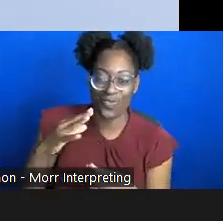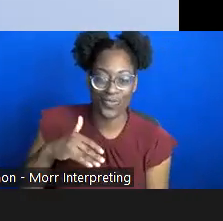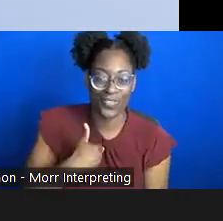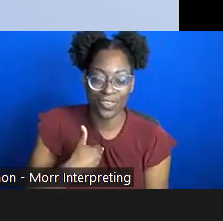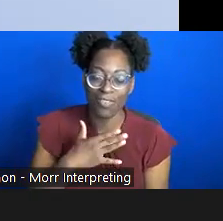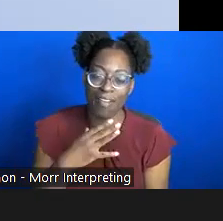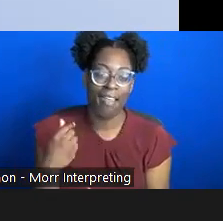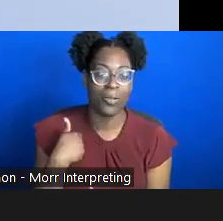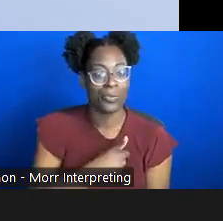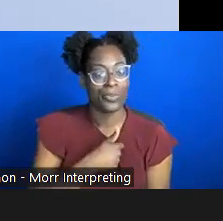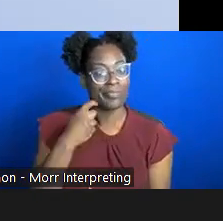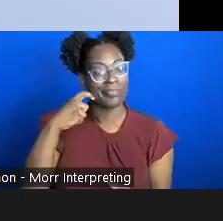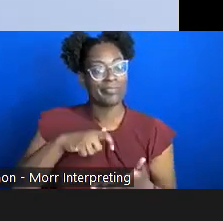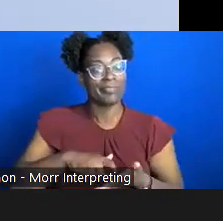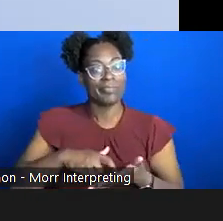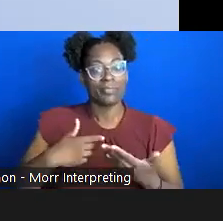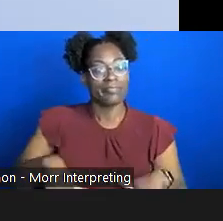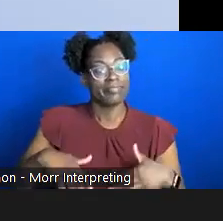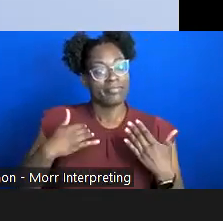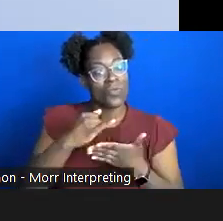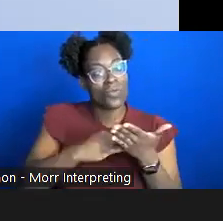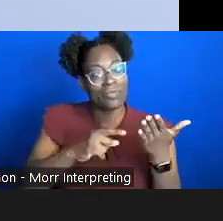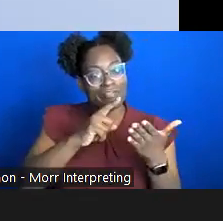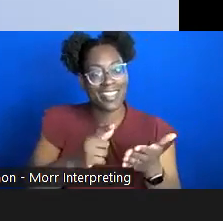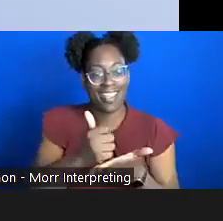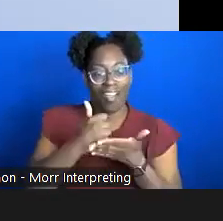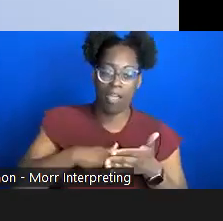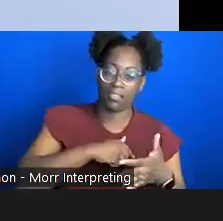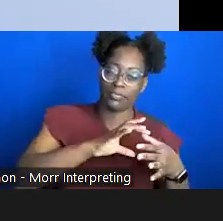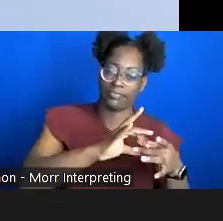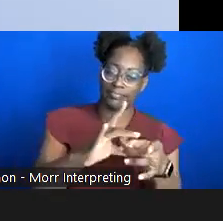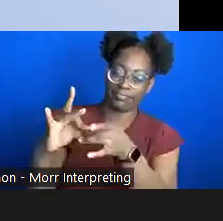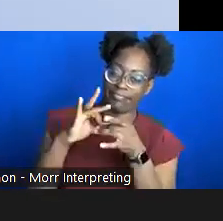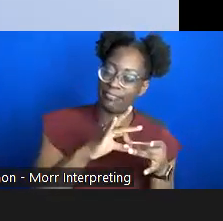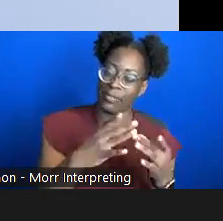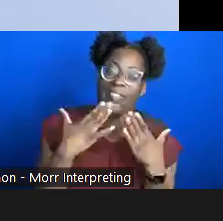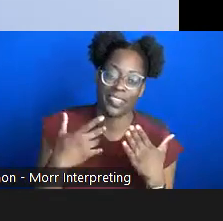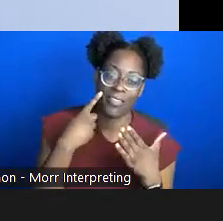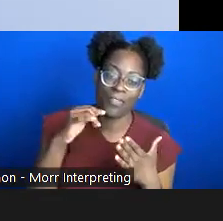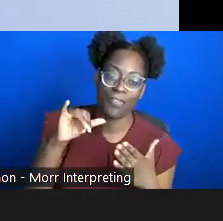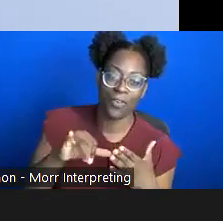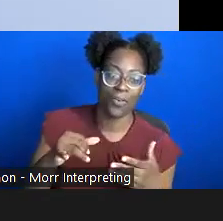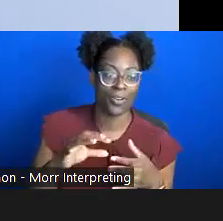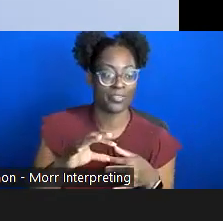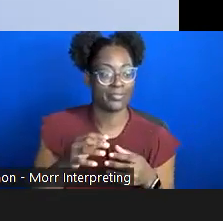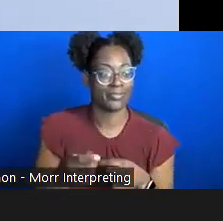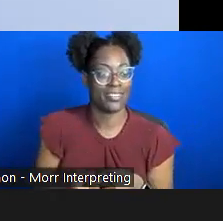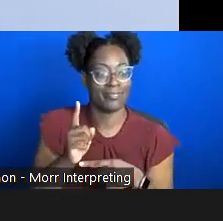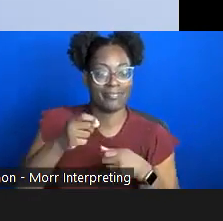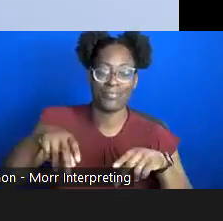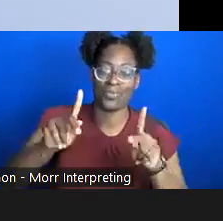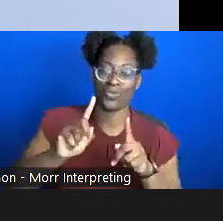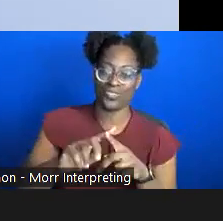as it connects people in so many profound ways. And I will add just really briefly that I had a chance to watch just a